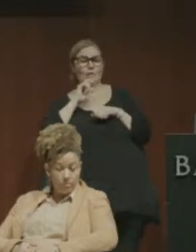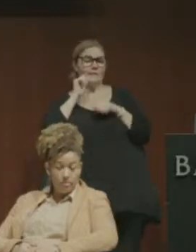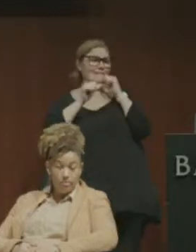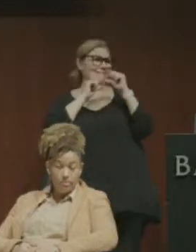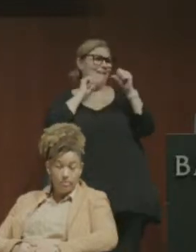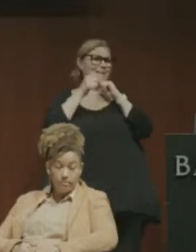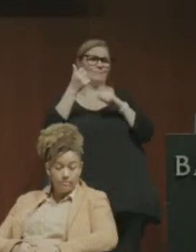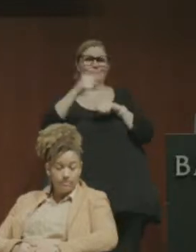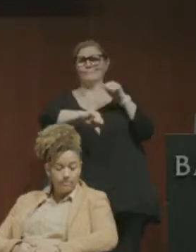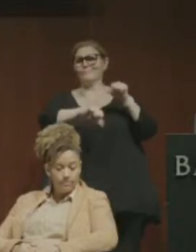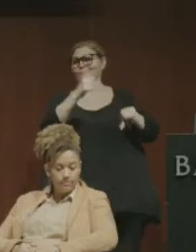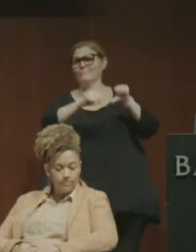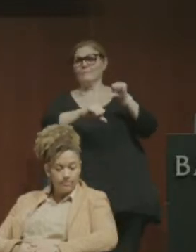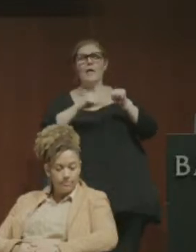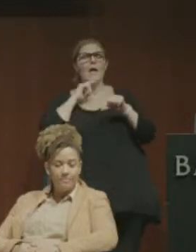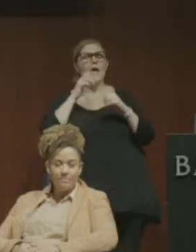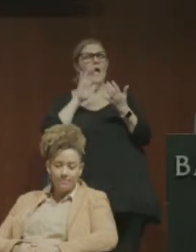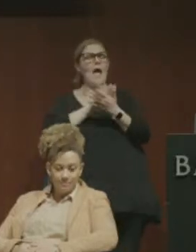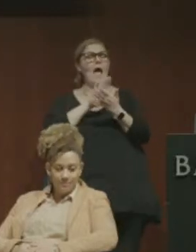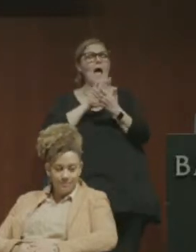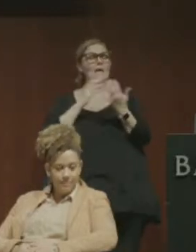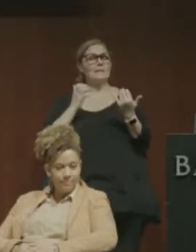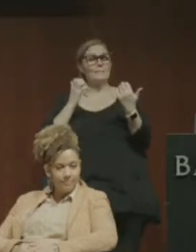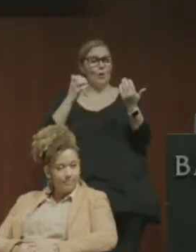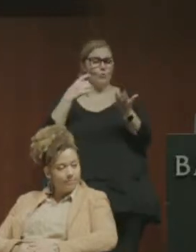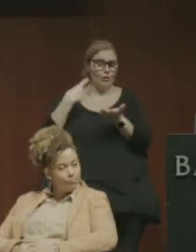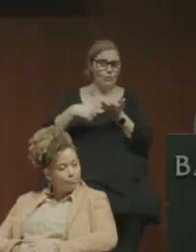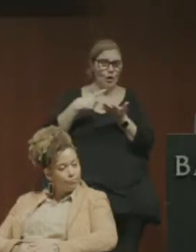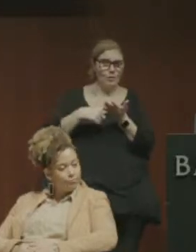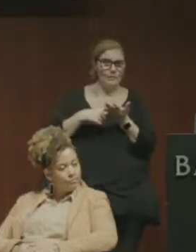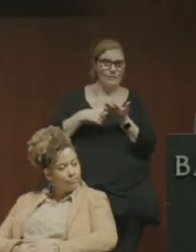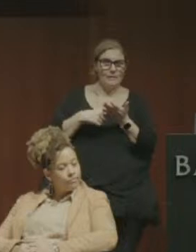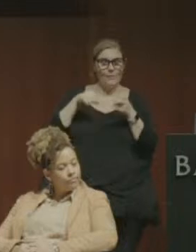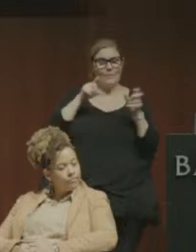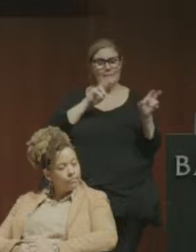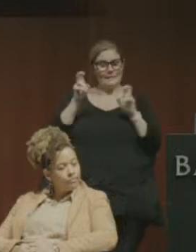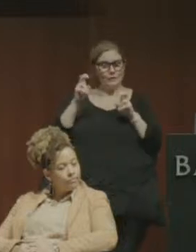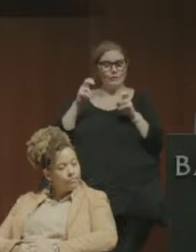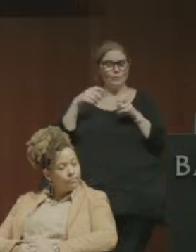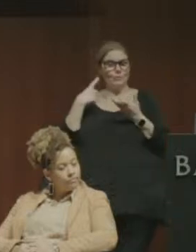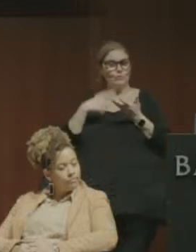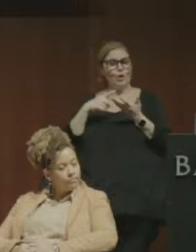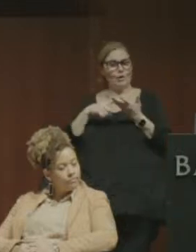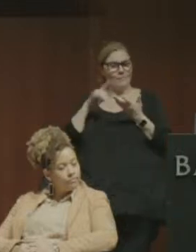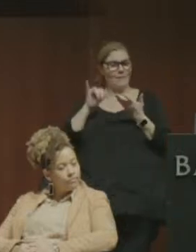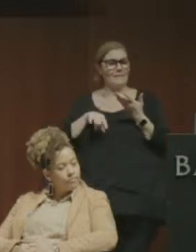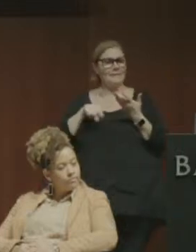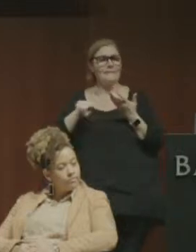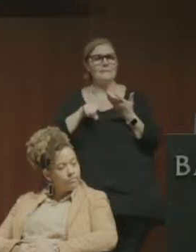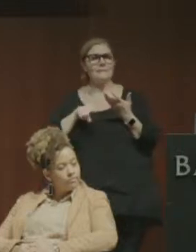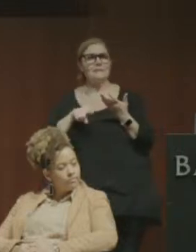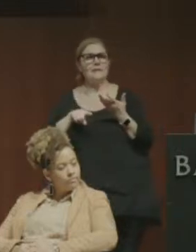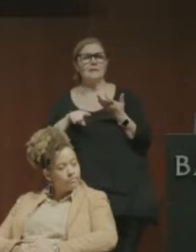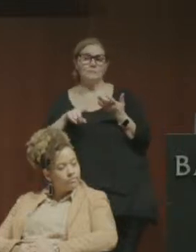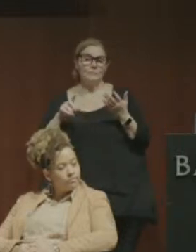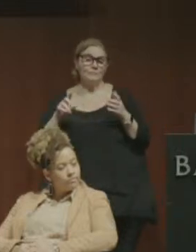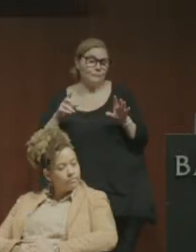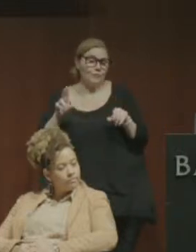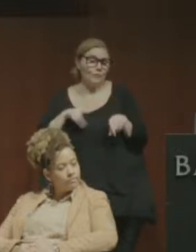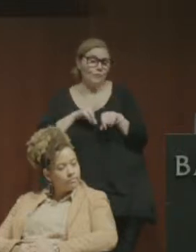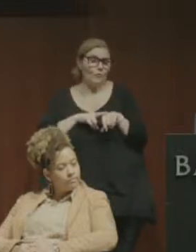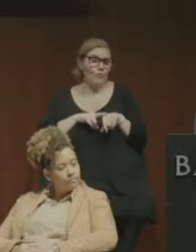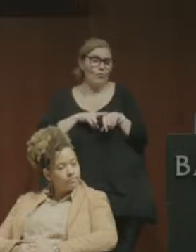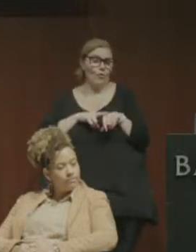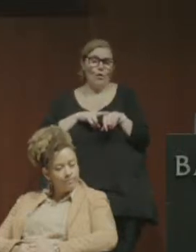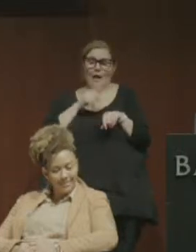denials. Academic audiences that I've talked about with this issue, you know, talked with about this issue, unsurprisingly are in no